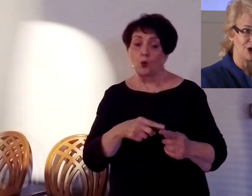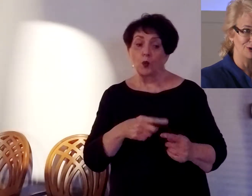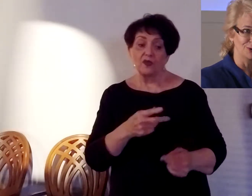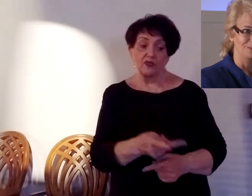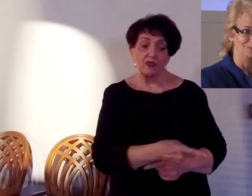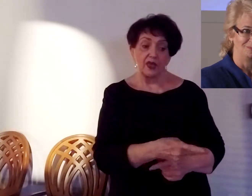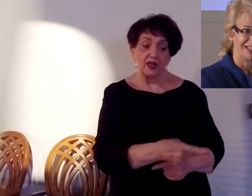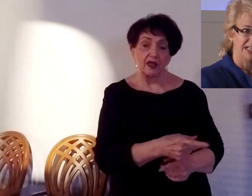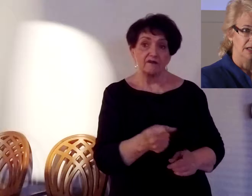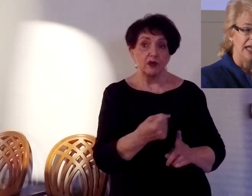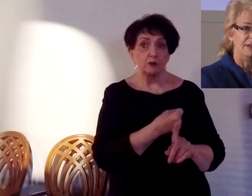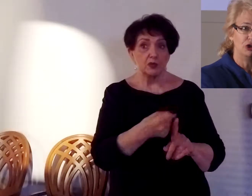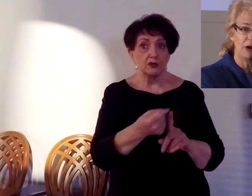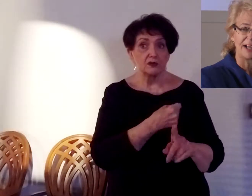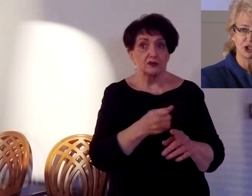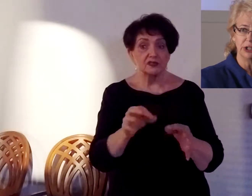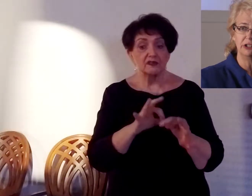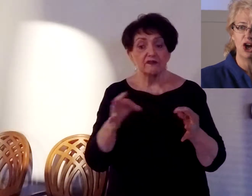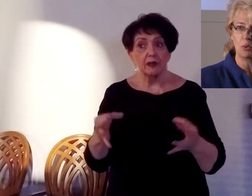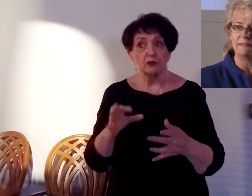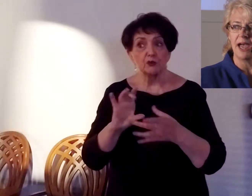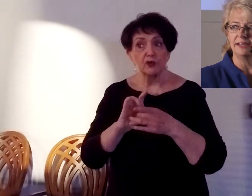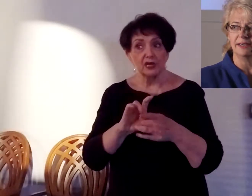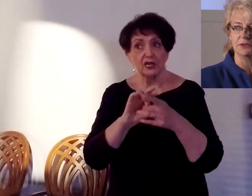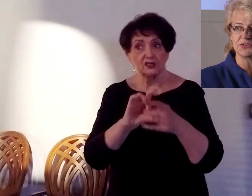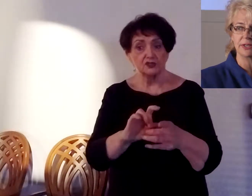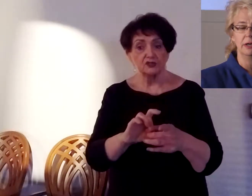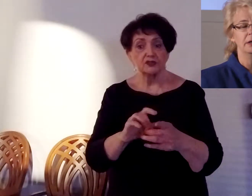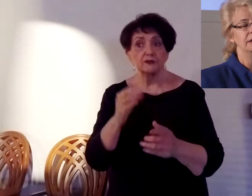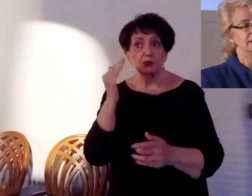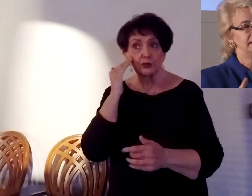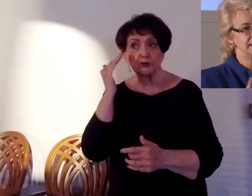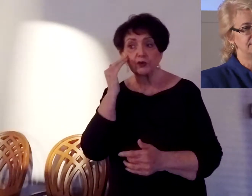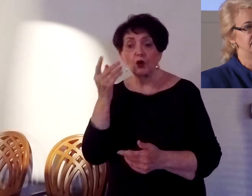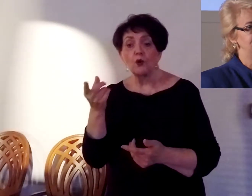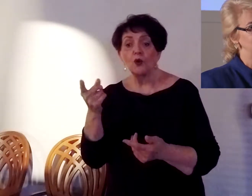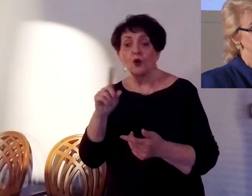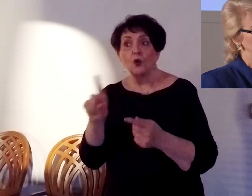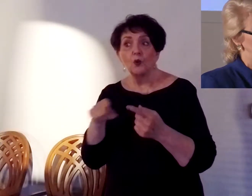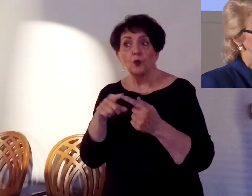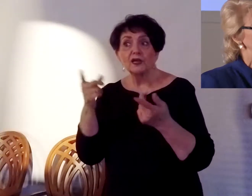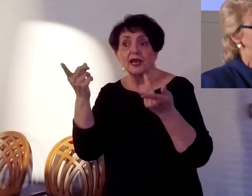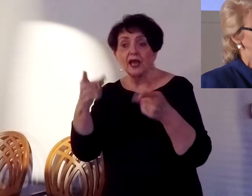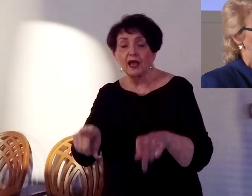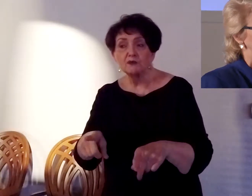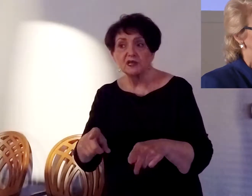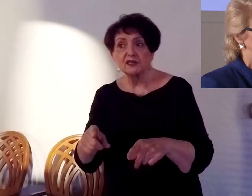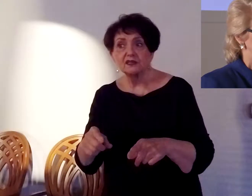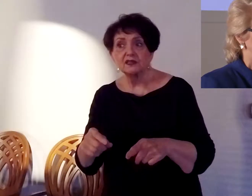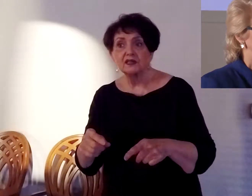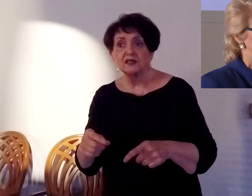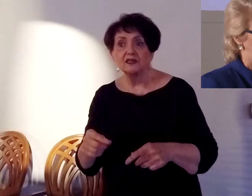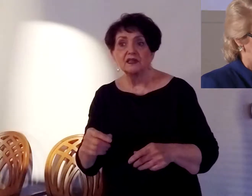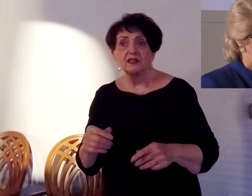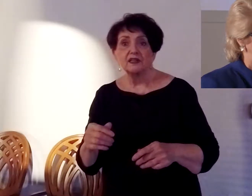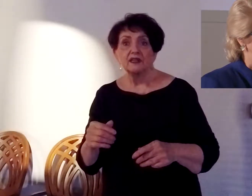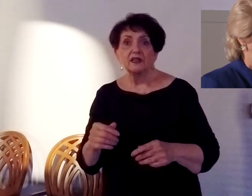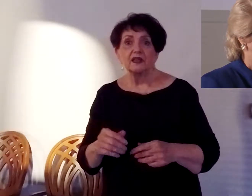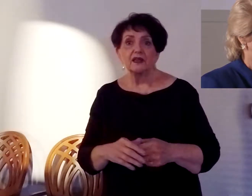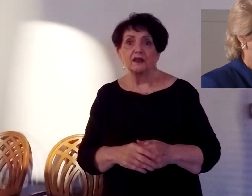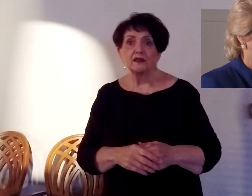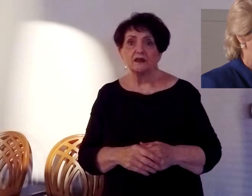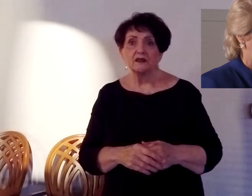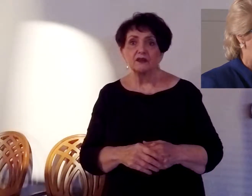relationship, don't you? And you actually know when that is, even if you don't, even if you are complicit. That's called